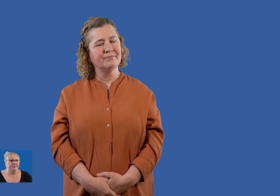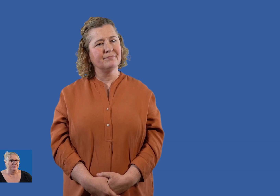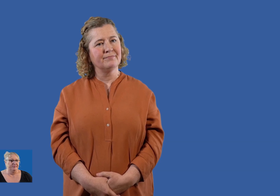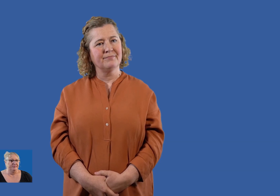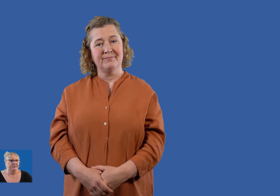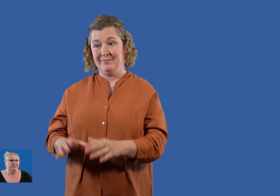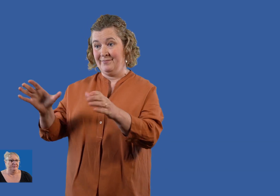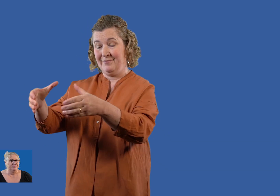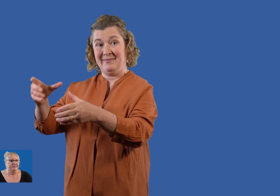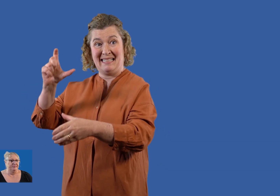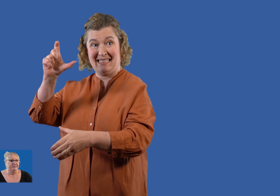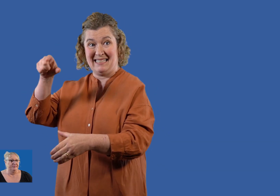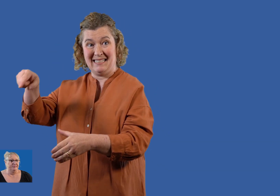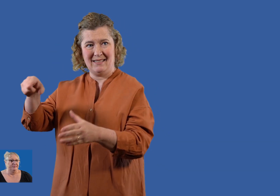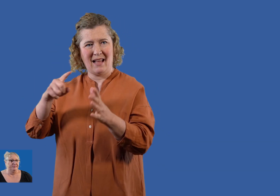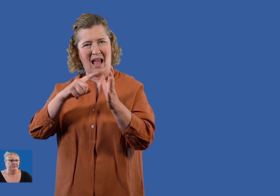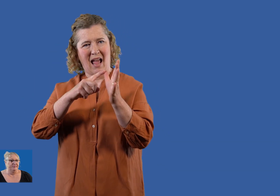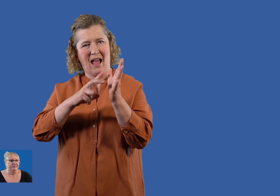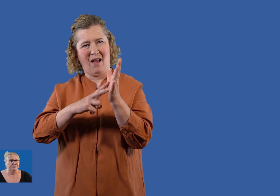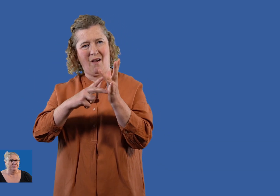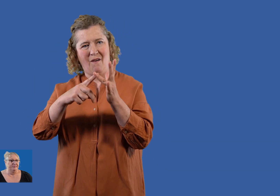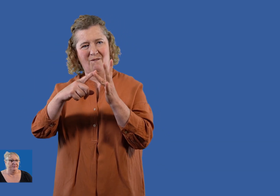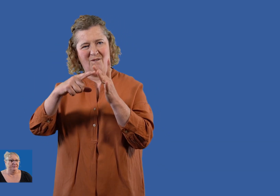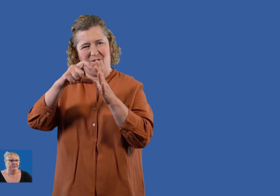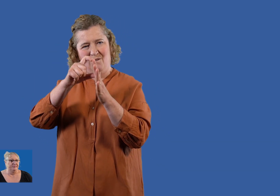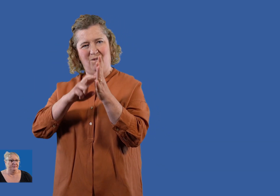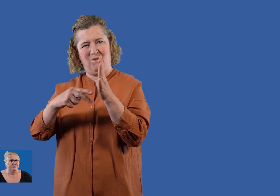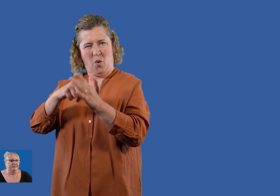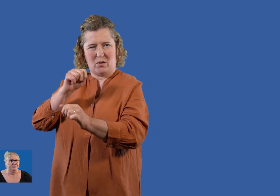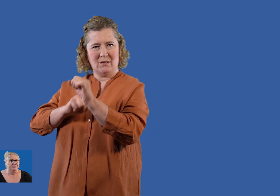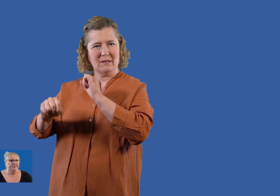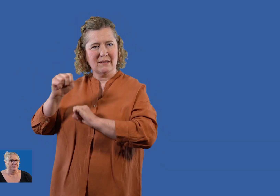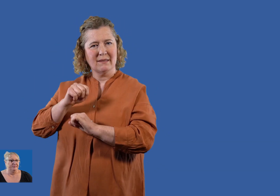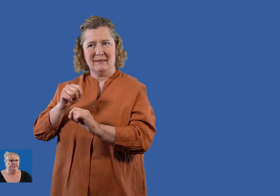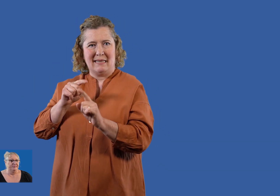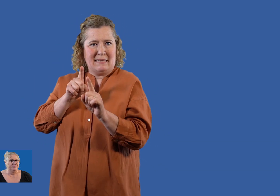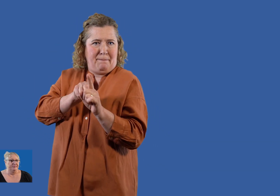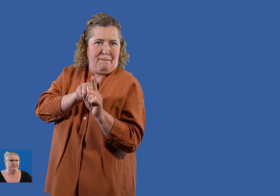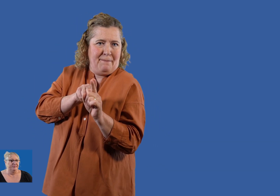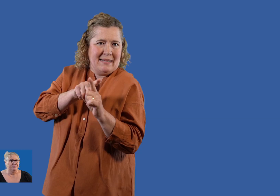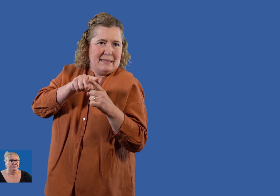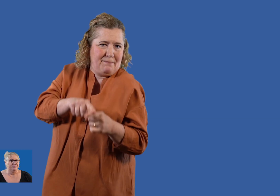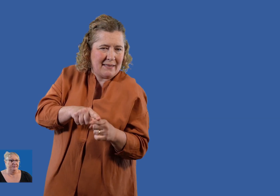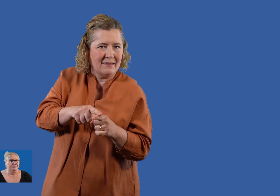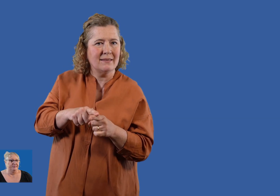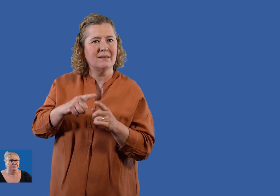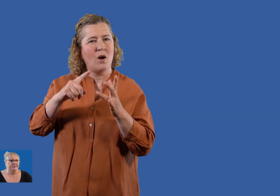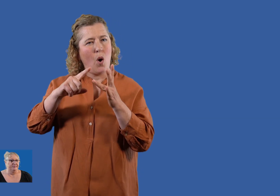Cluster C is avoidant, dependent, and obsessive compulsive, which is OCD.